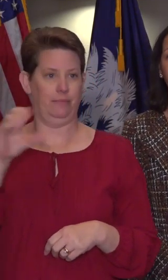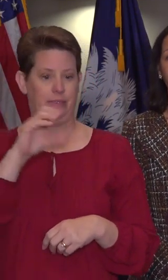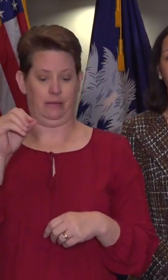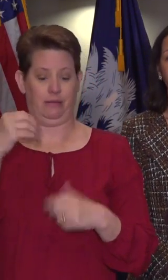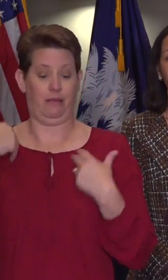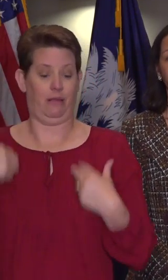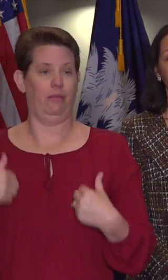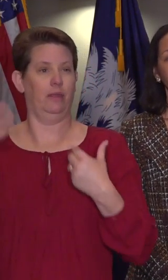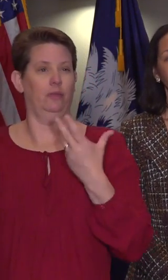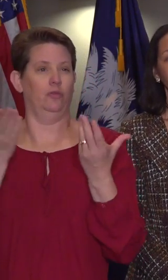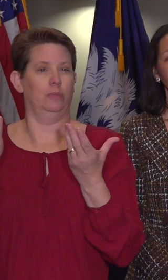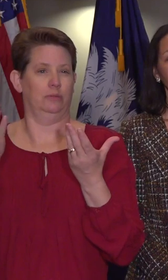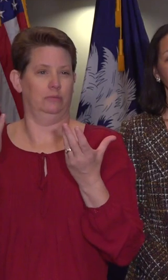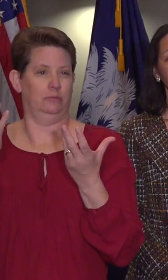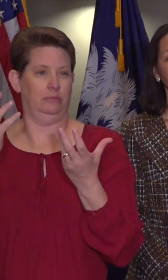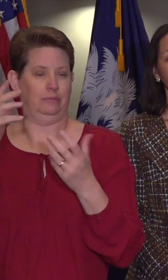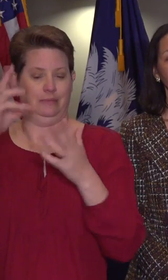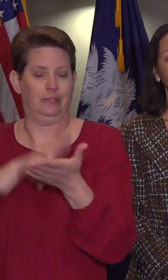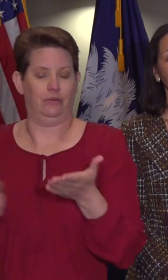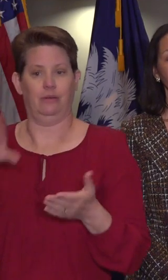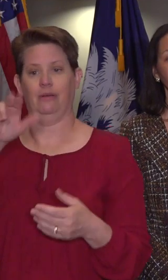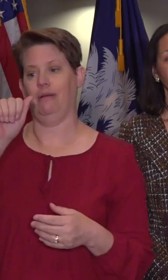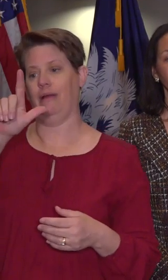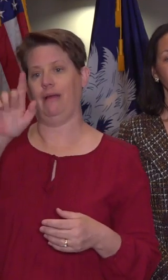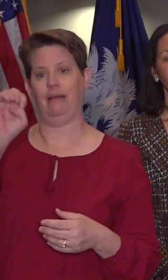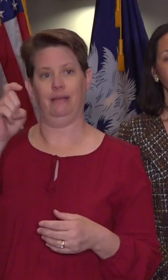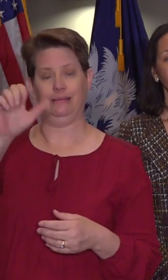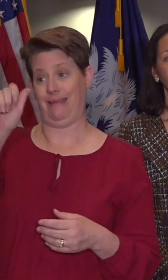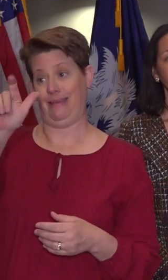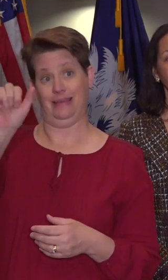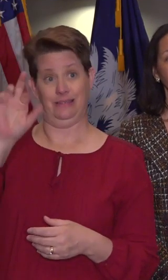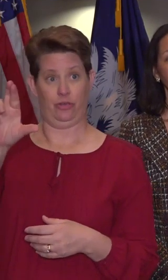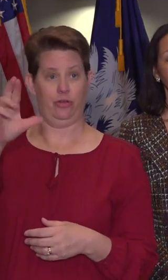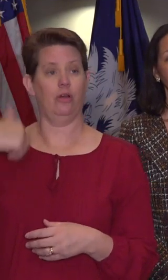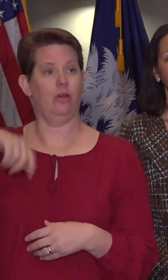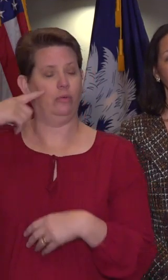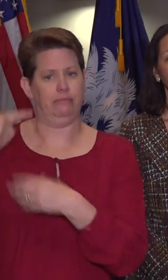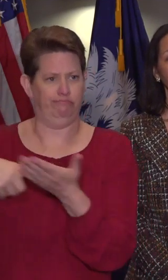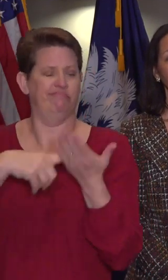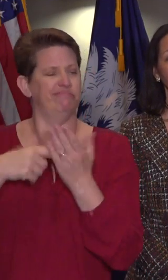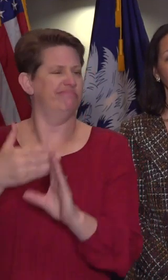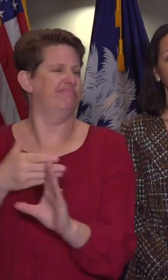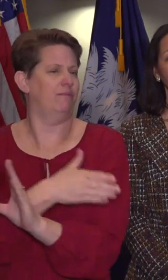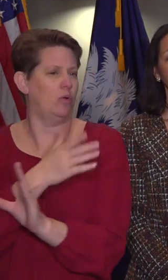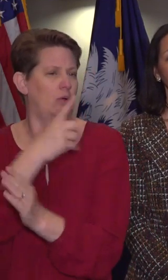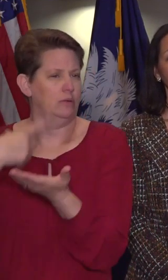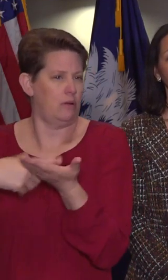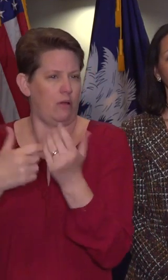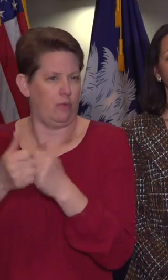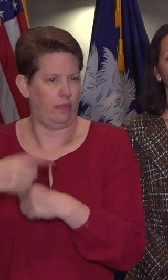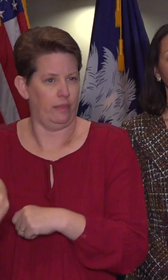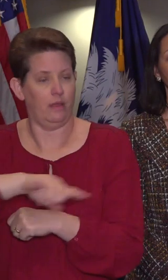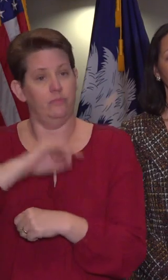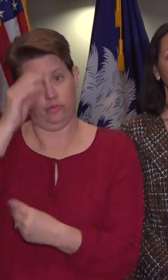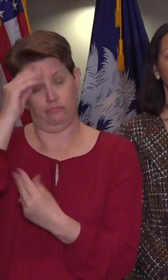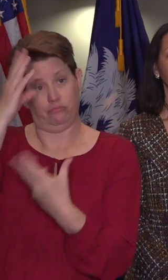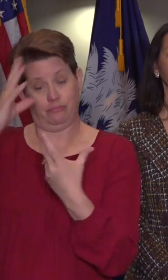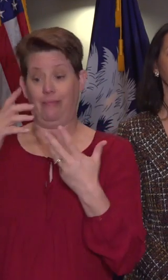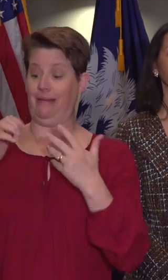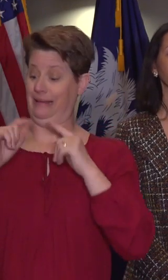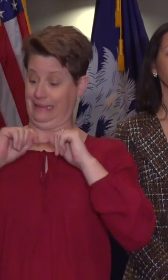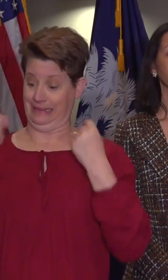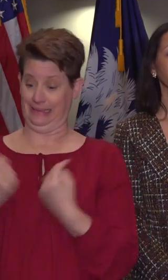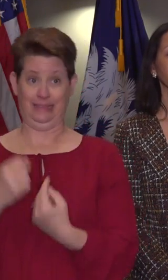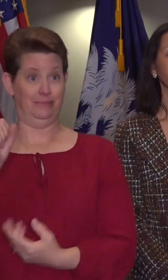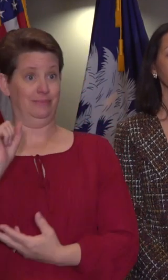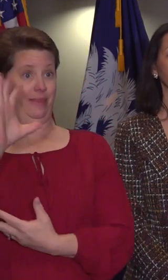Human Services Secretary Alex Azar, whom we had had conversations with before, to report on how Team South